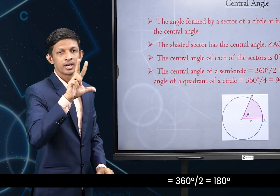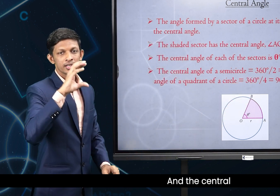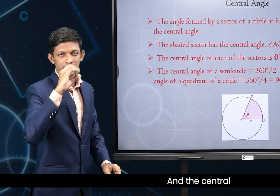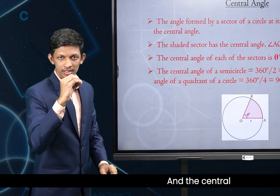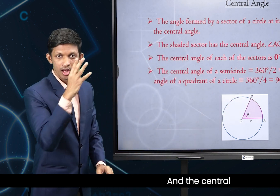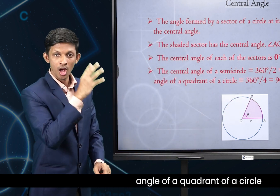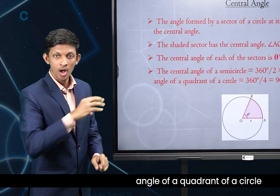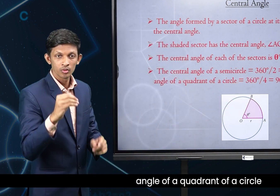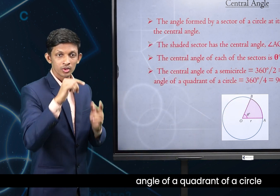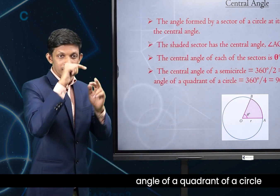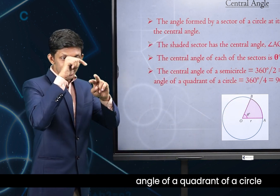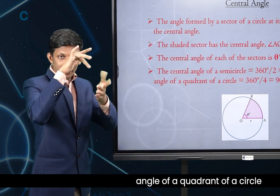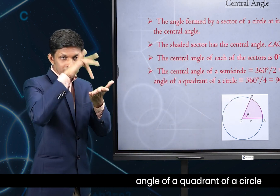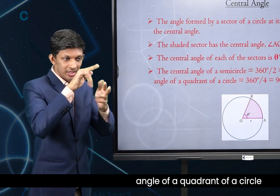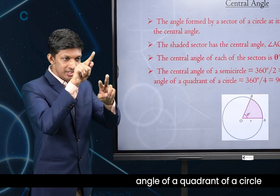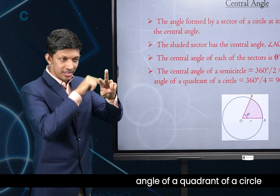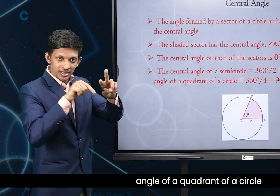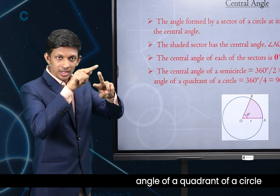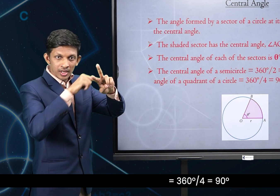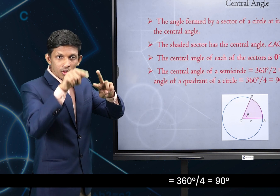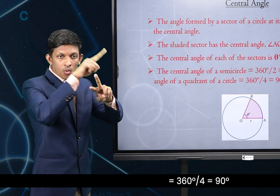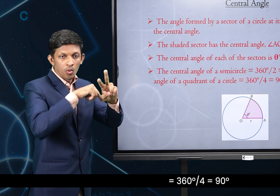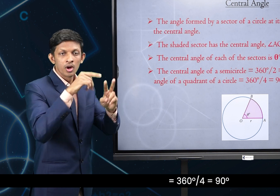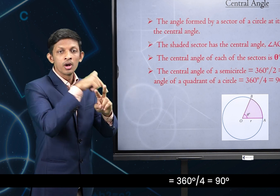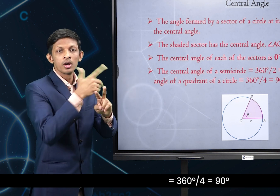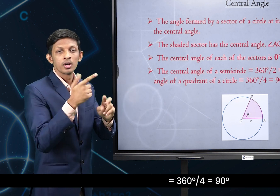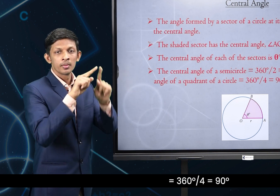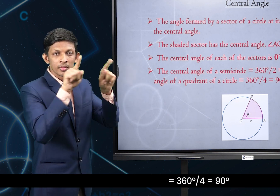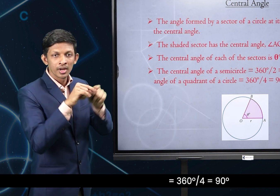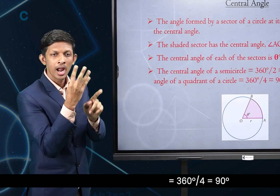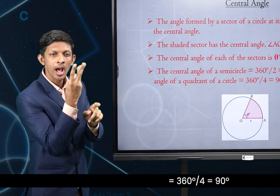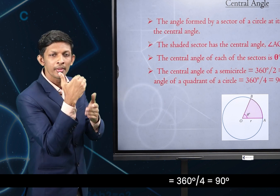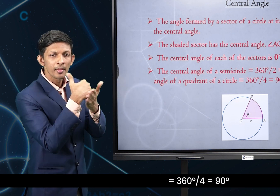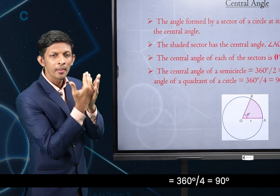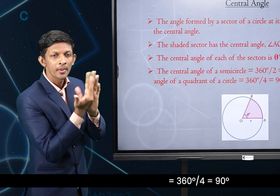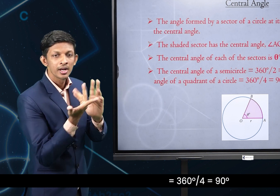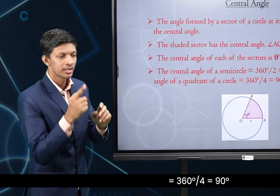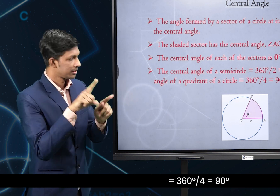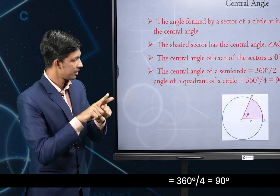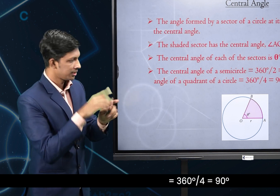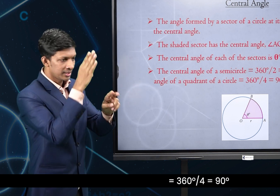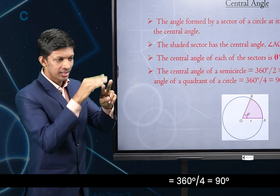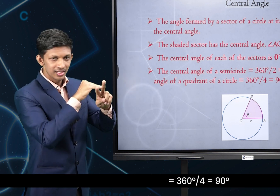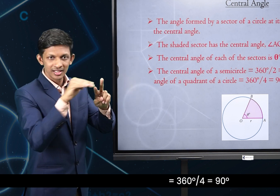And the central angle of a quadrant of a circle is 360 degrees by 4, which is equal to 90